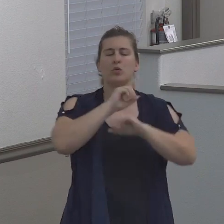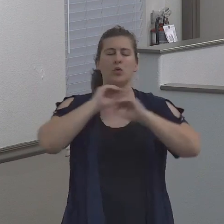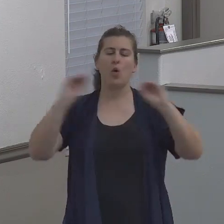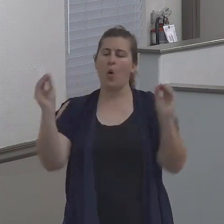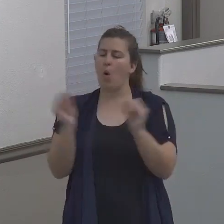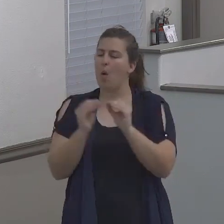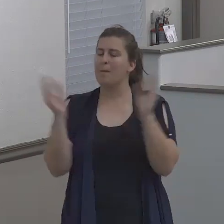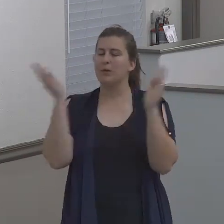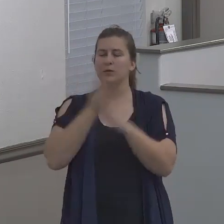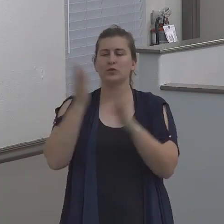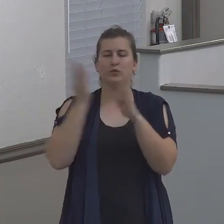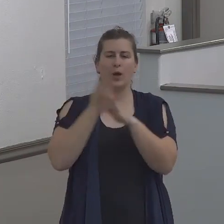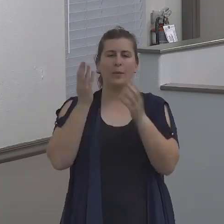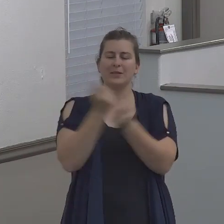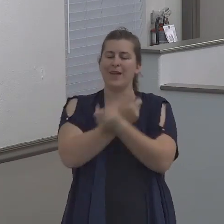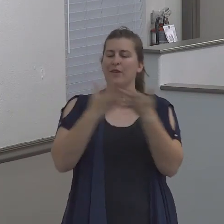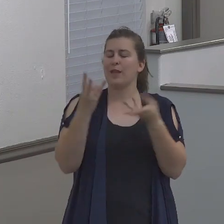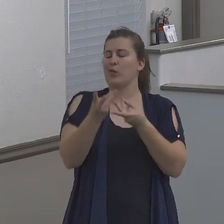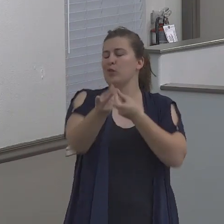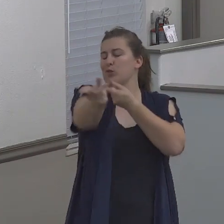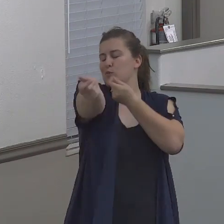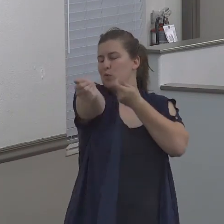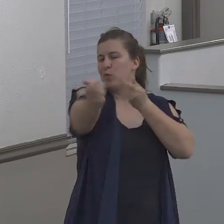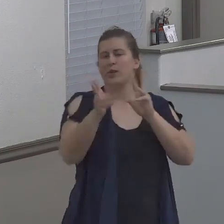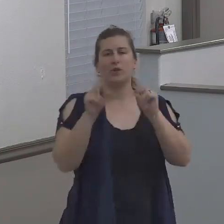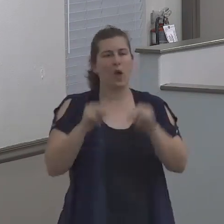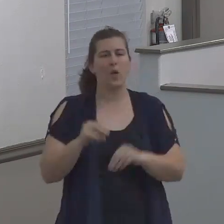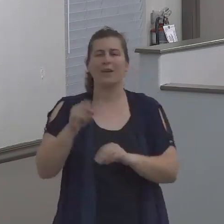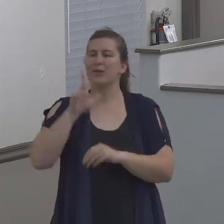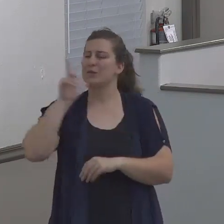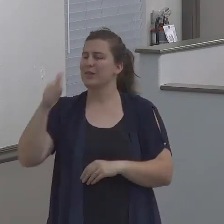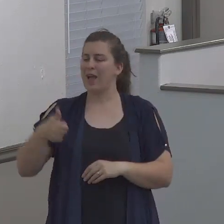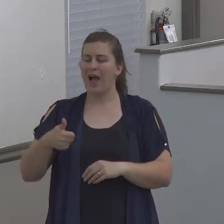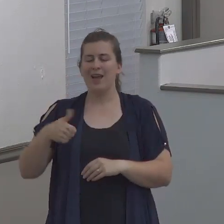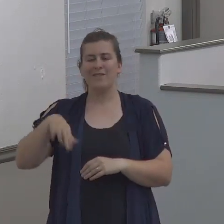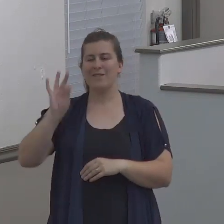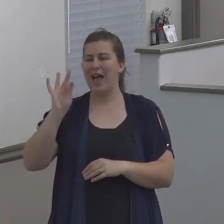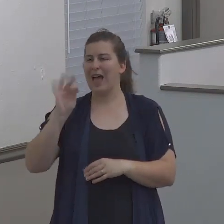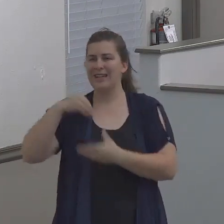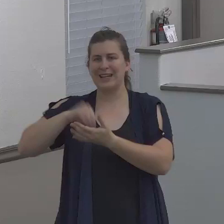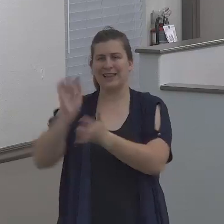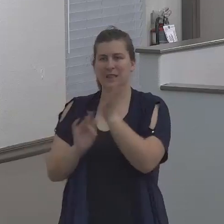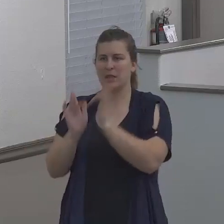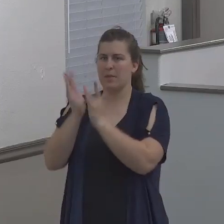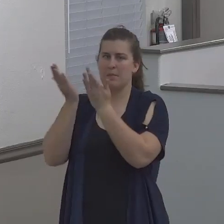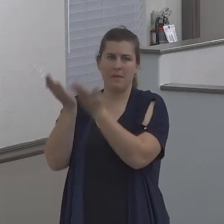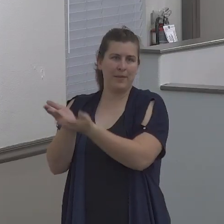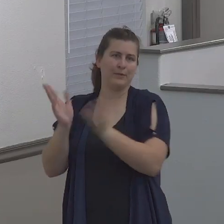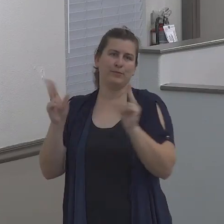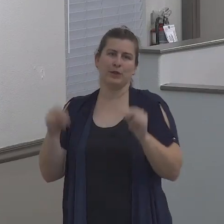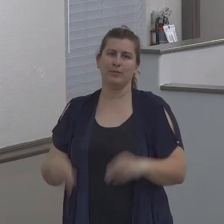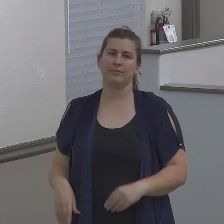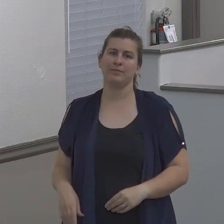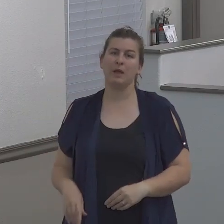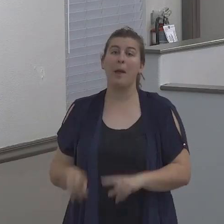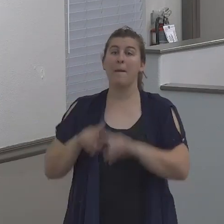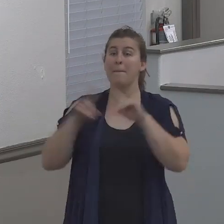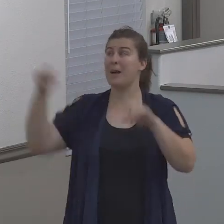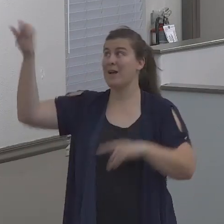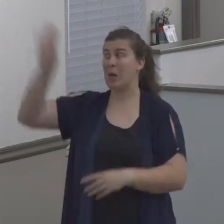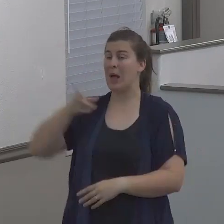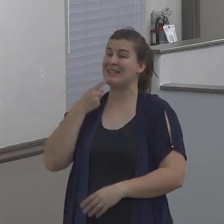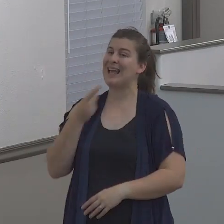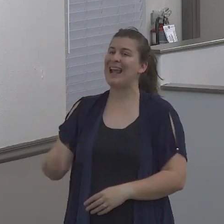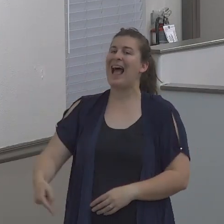load, flatten out every mountain in your life, and smooth out every rough spot. He didn't say He'd immediately